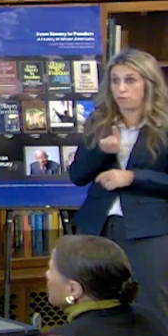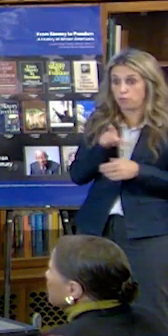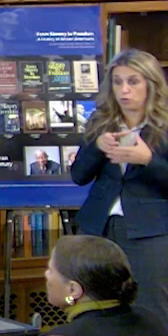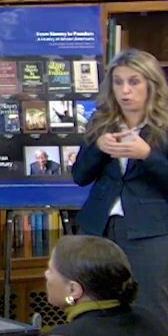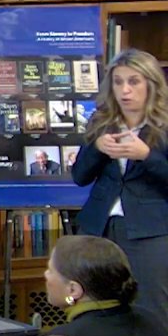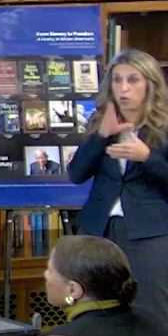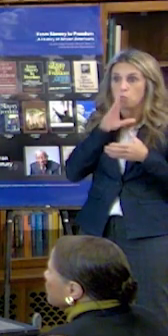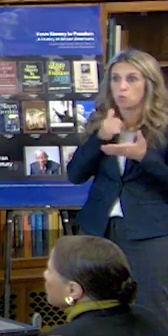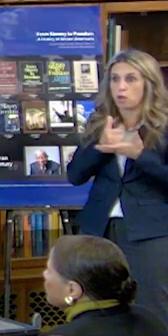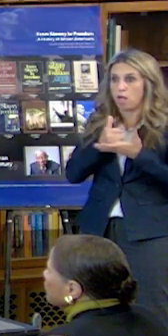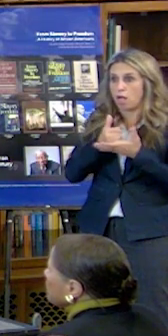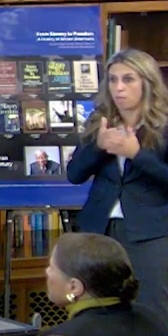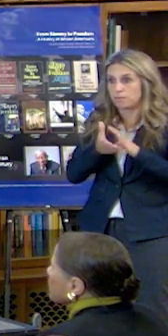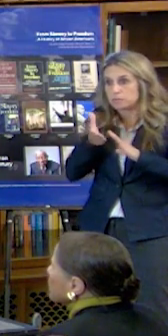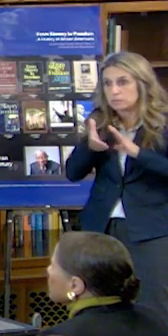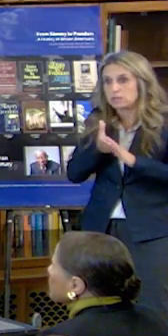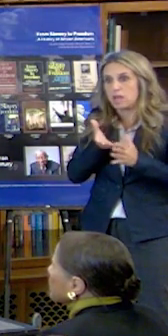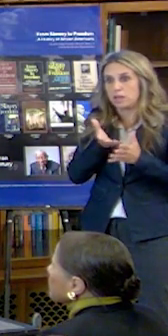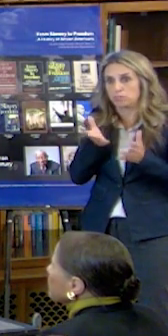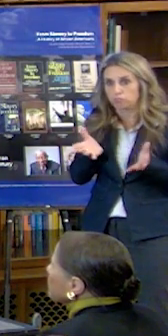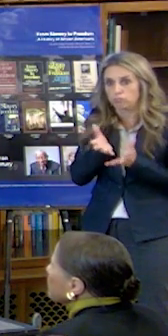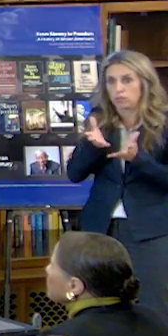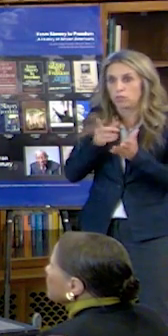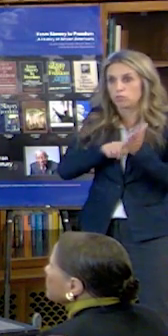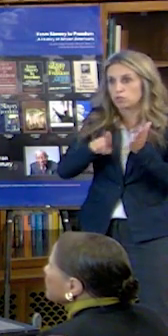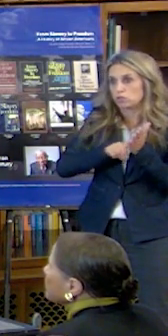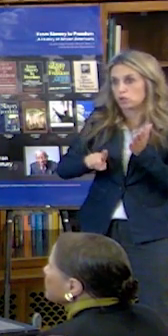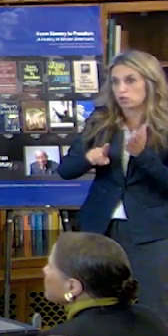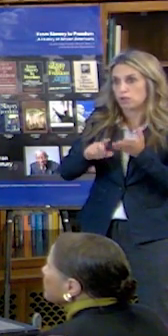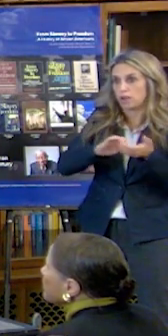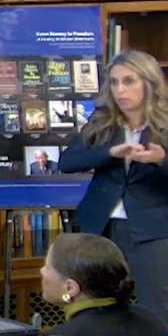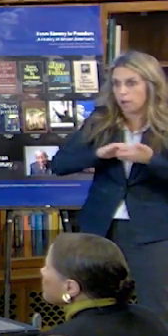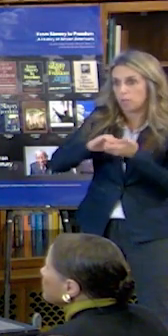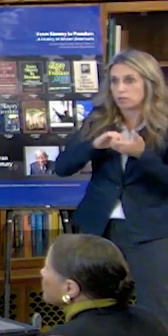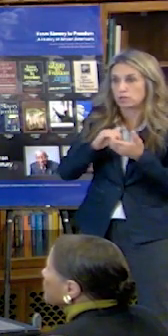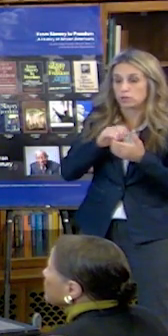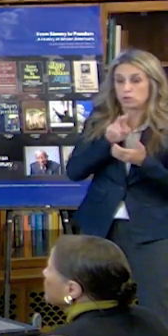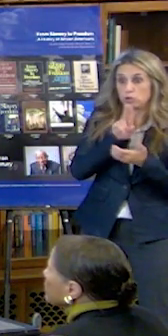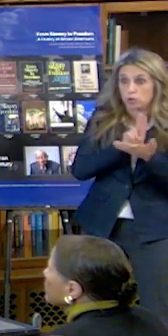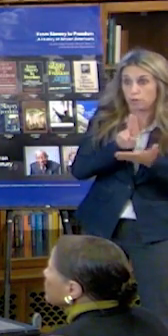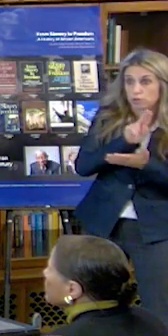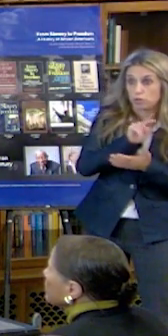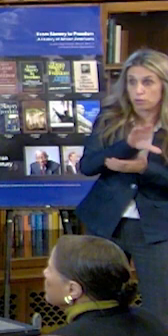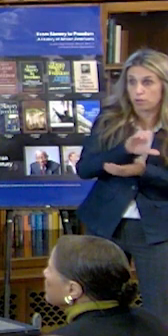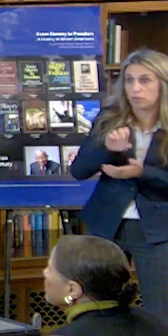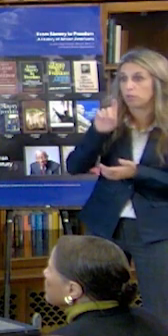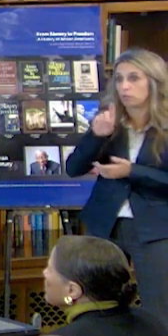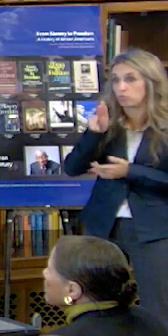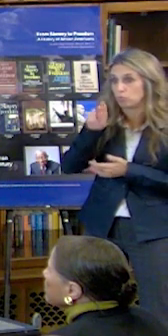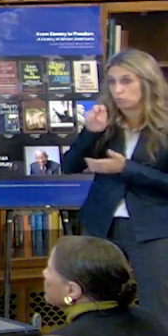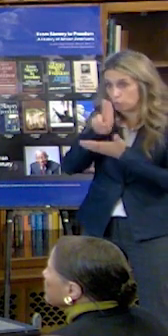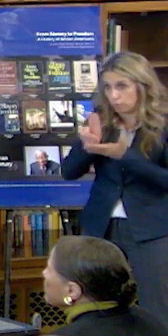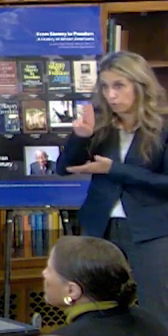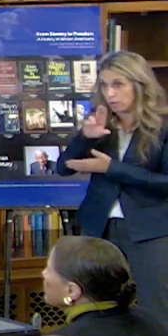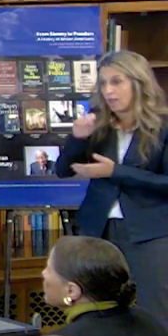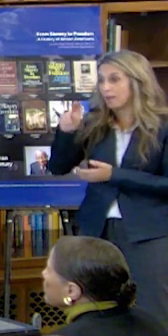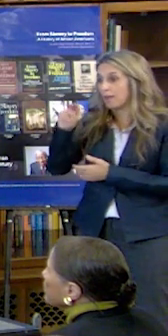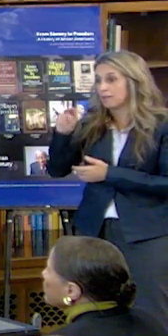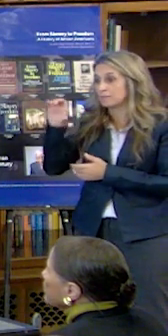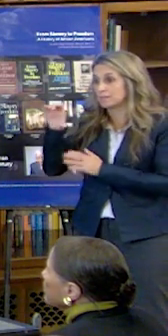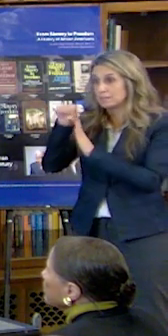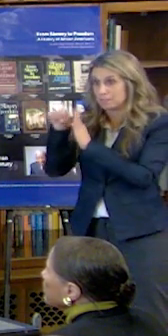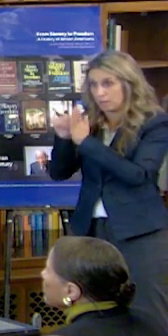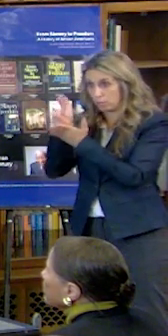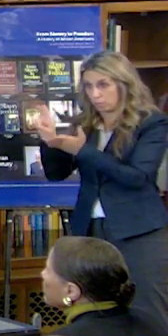facilitate research and particularly collaboration between University of North Carolina Duke University and H